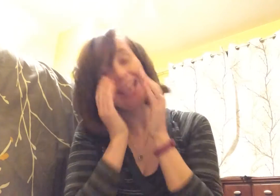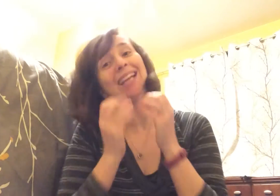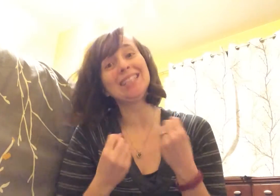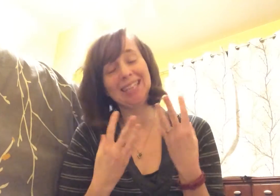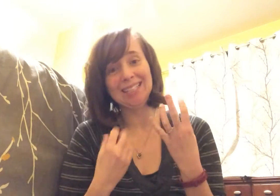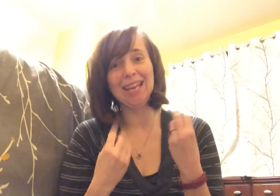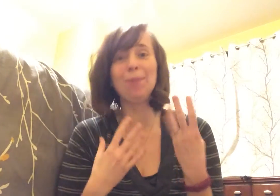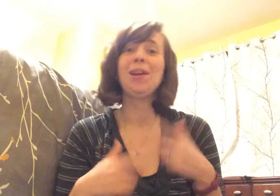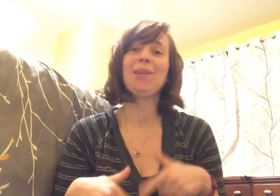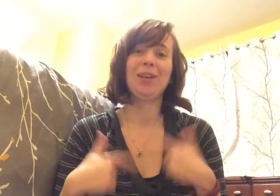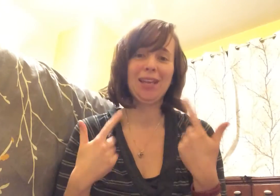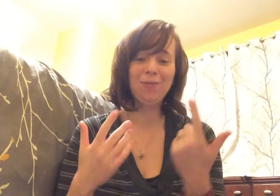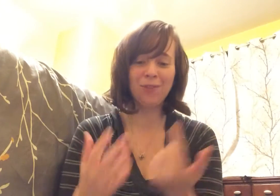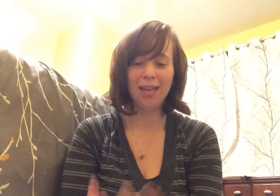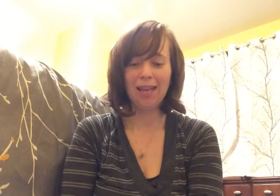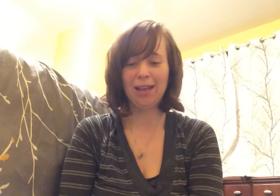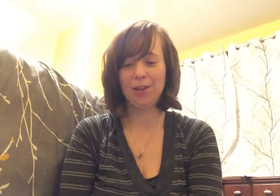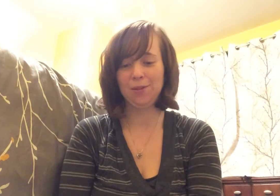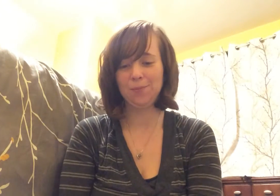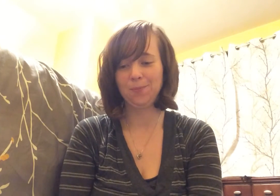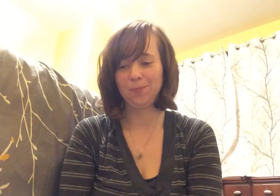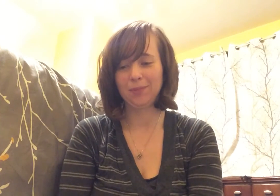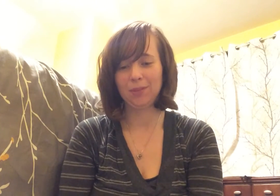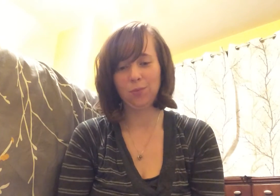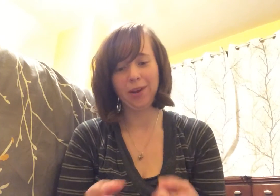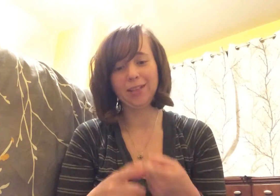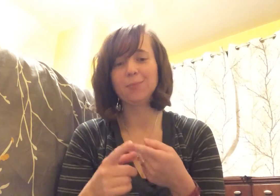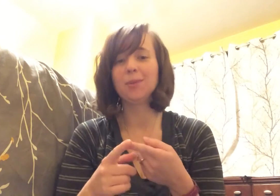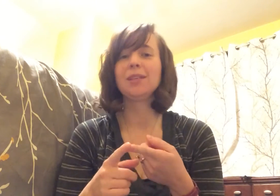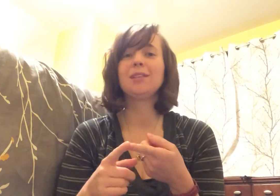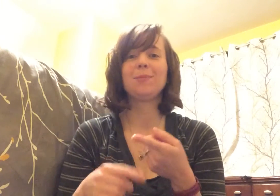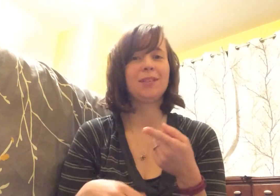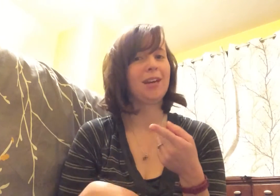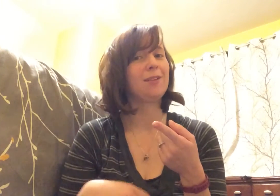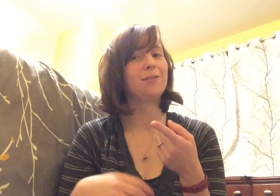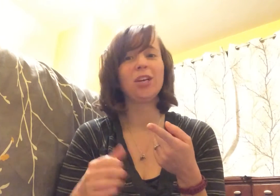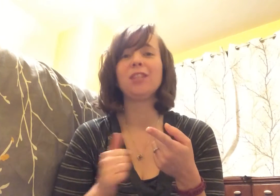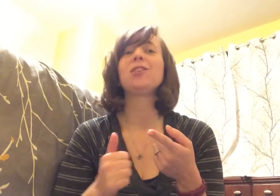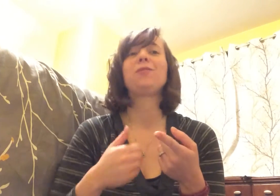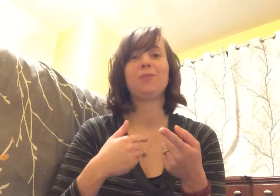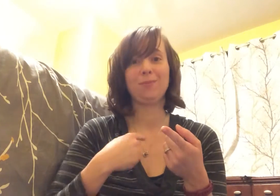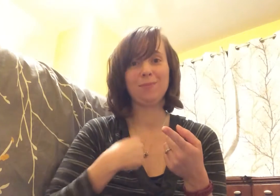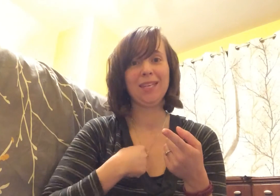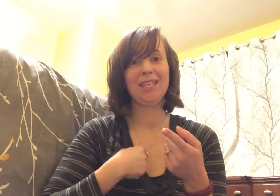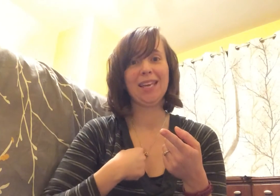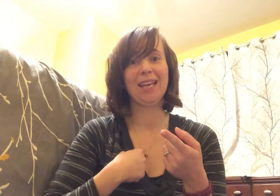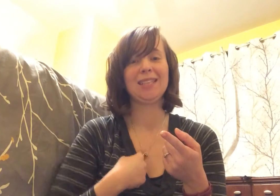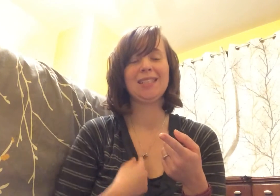Lots of things happening in my life. One has been it's been kind of challenging for me as